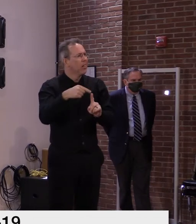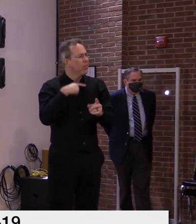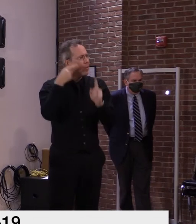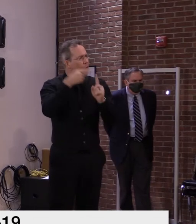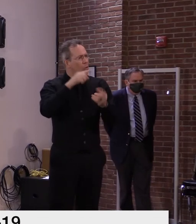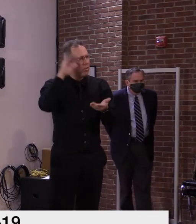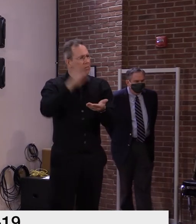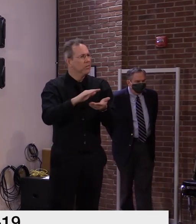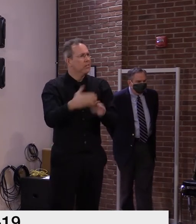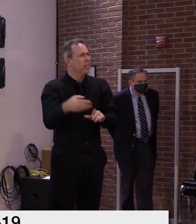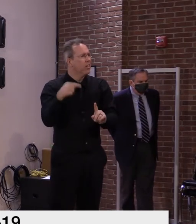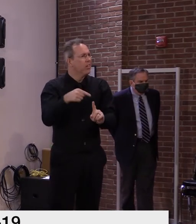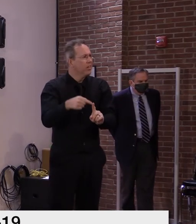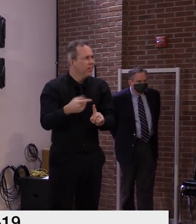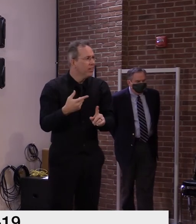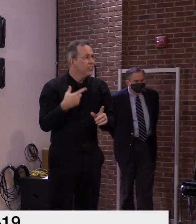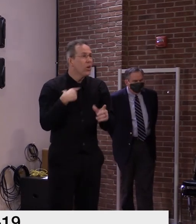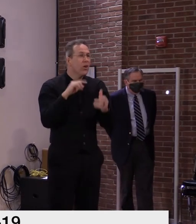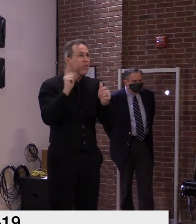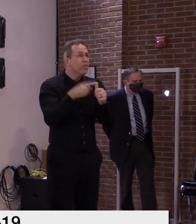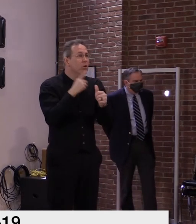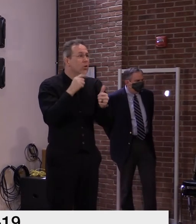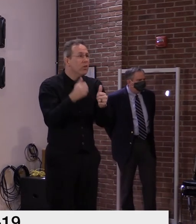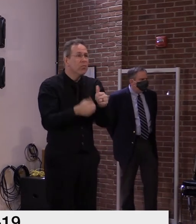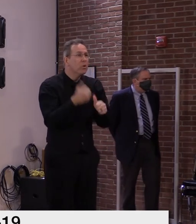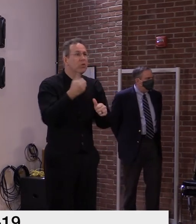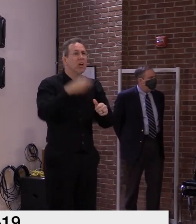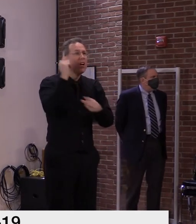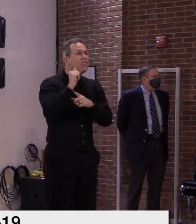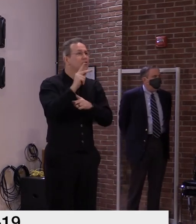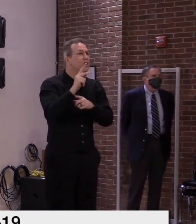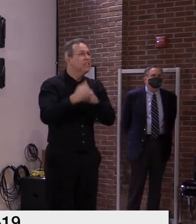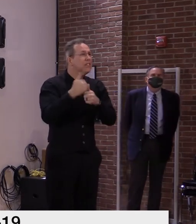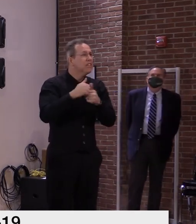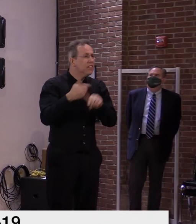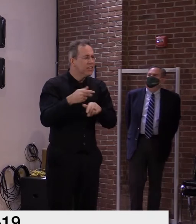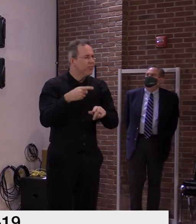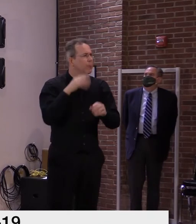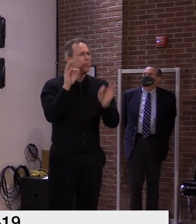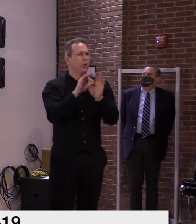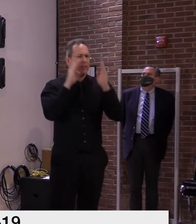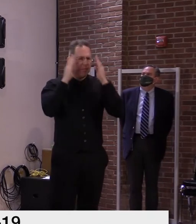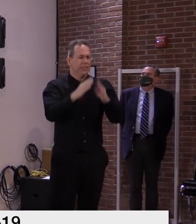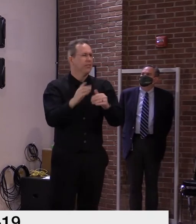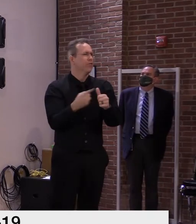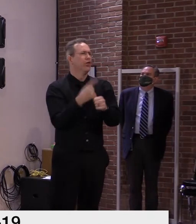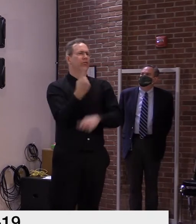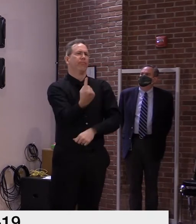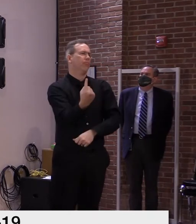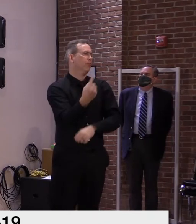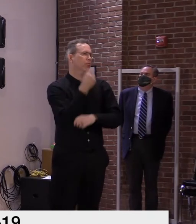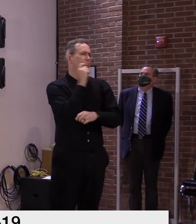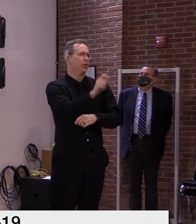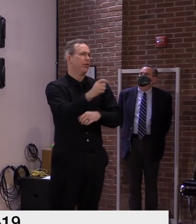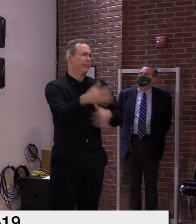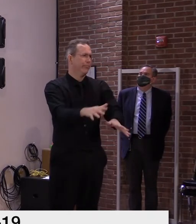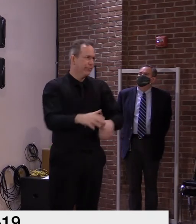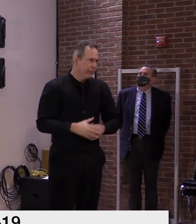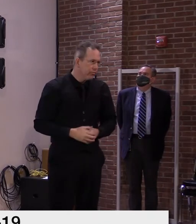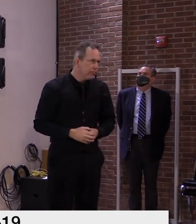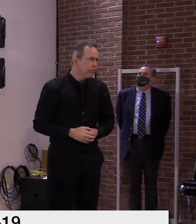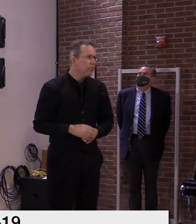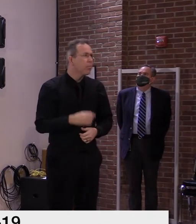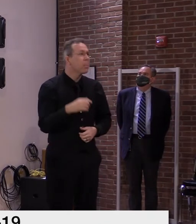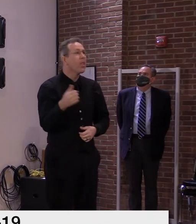in the first wave of vaccination without the feeling that they're competing with a bunch of other groups who